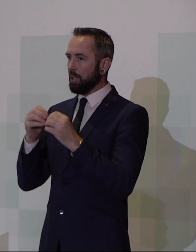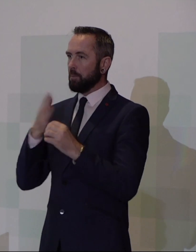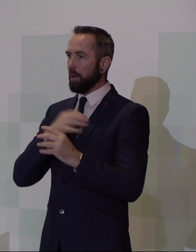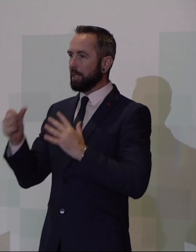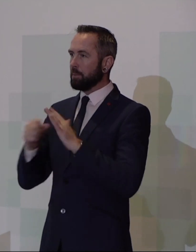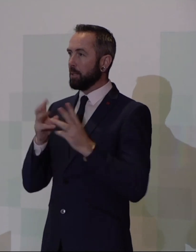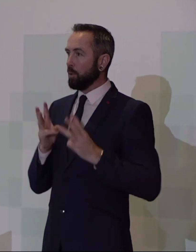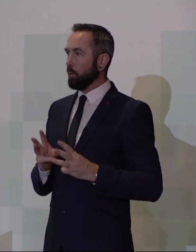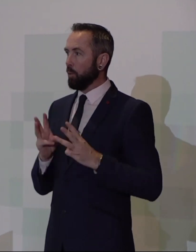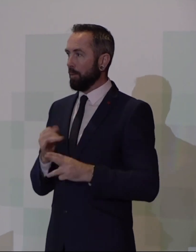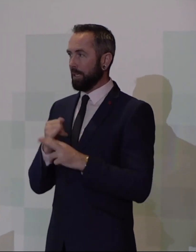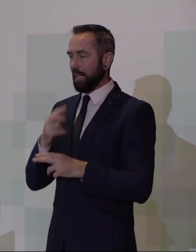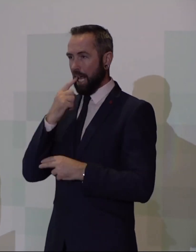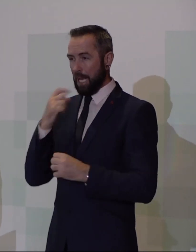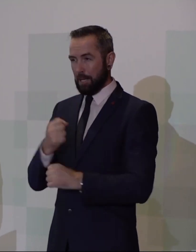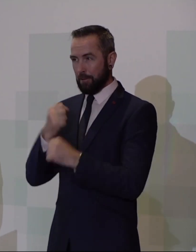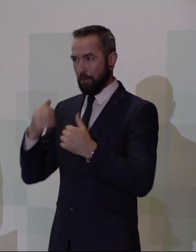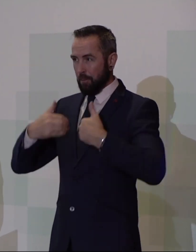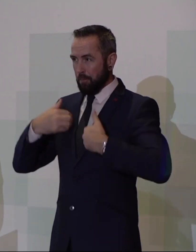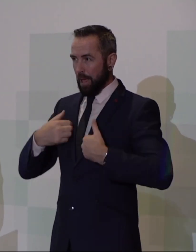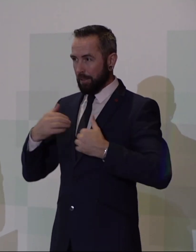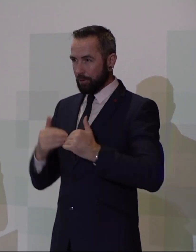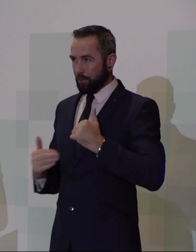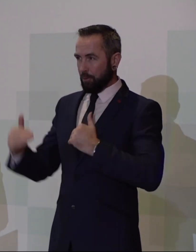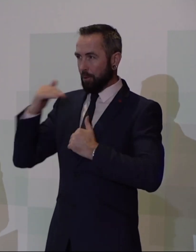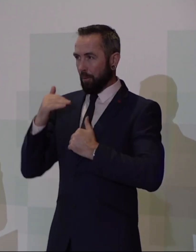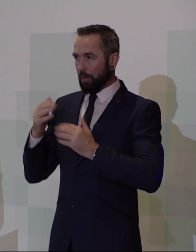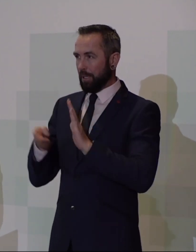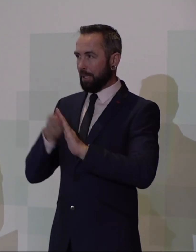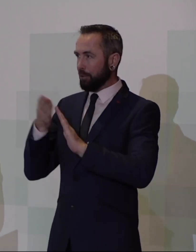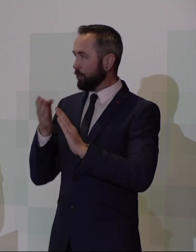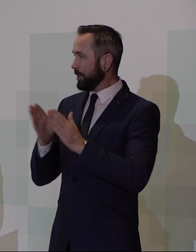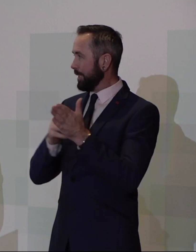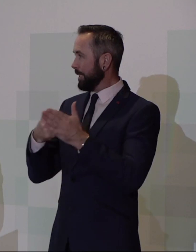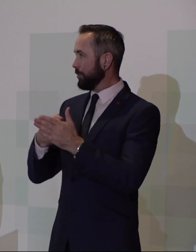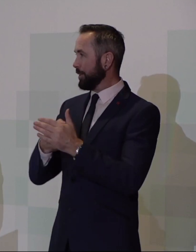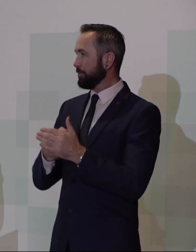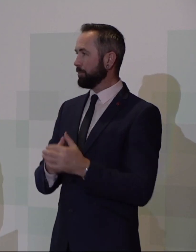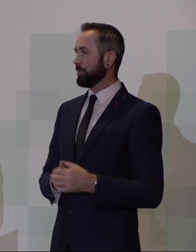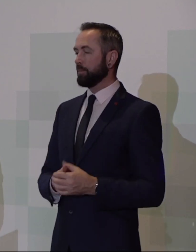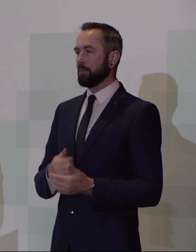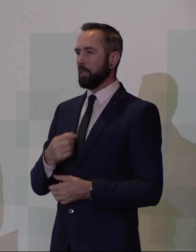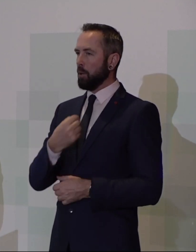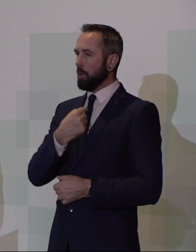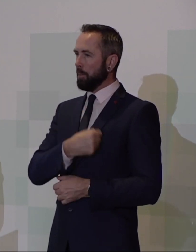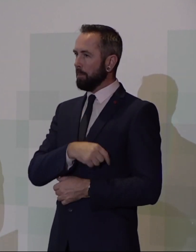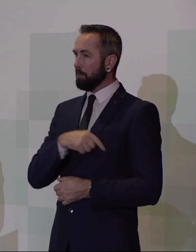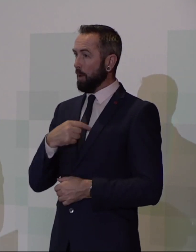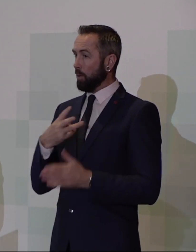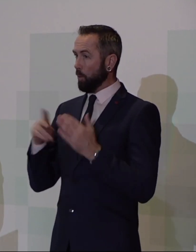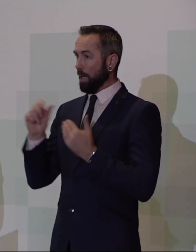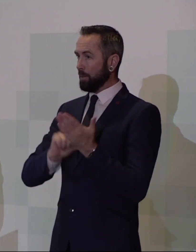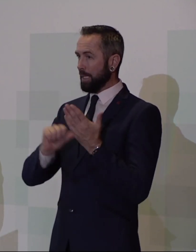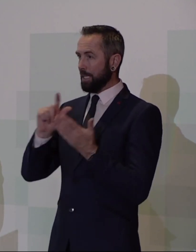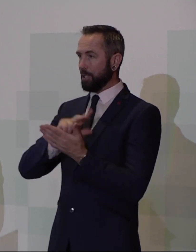as a woman in a very male-dominated construction industry. To be perfectly honest, when I was 18,